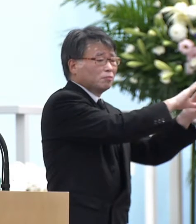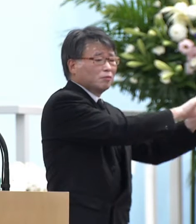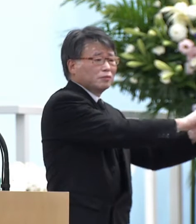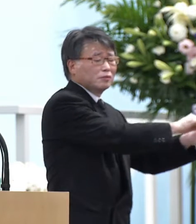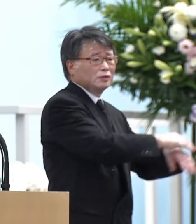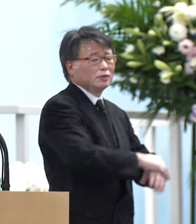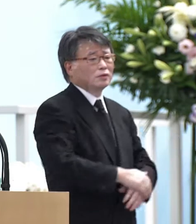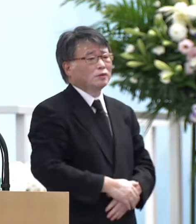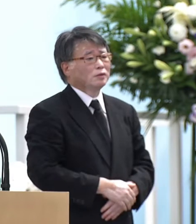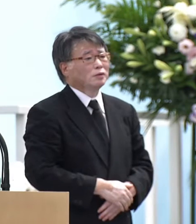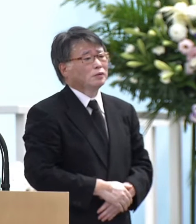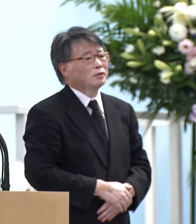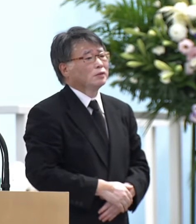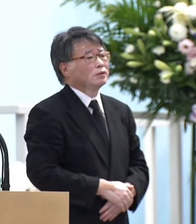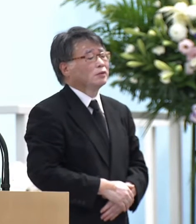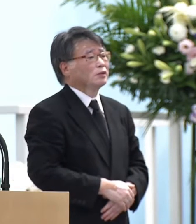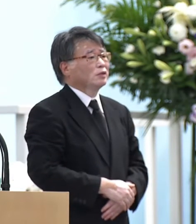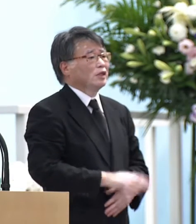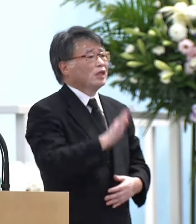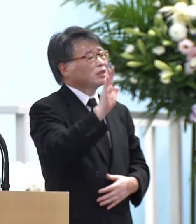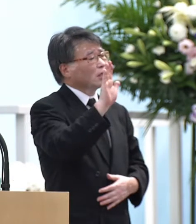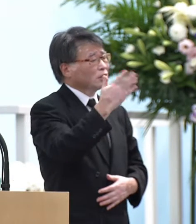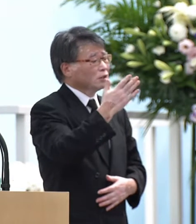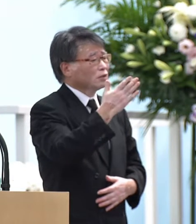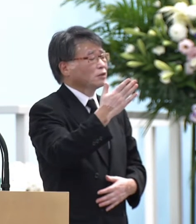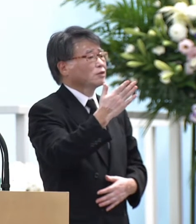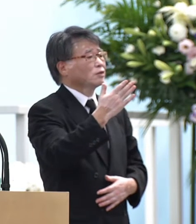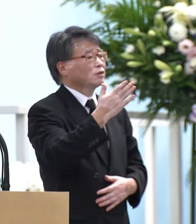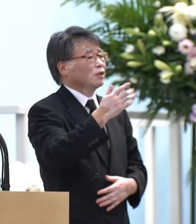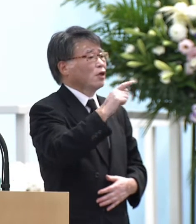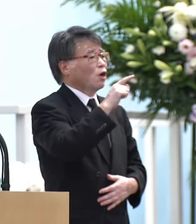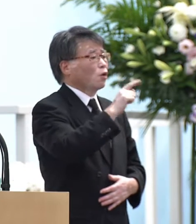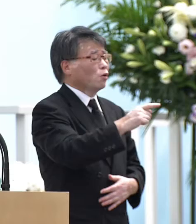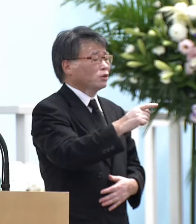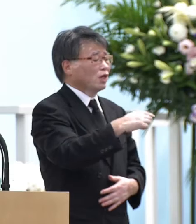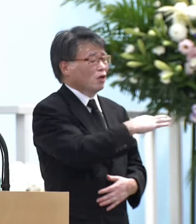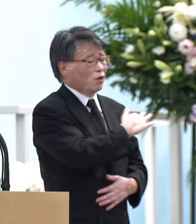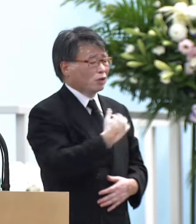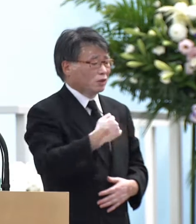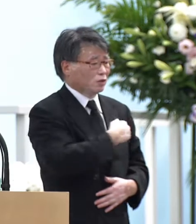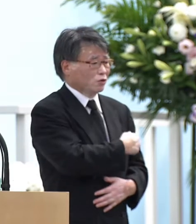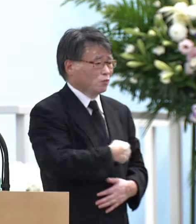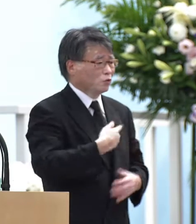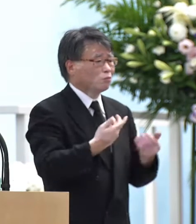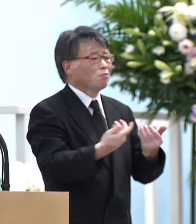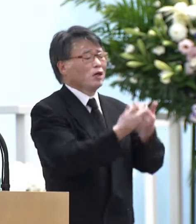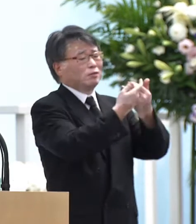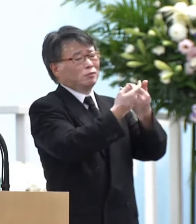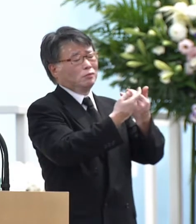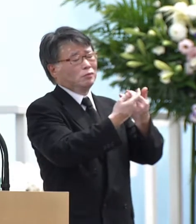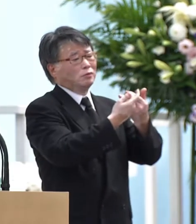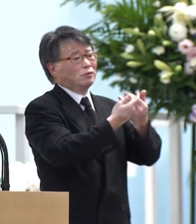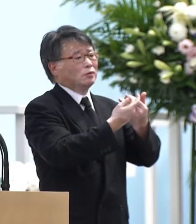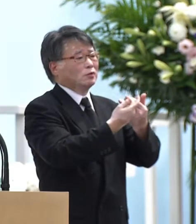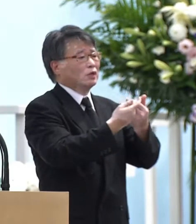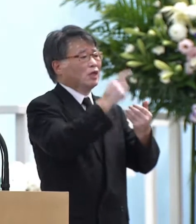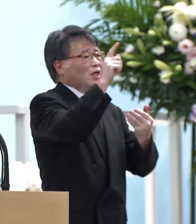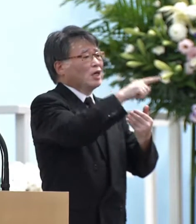make Nagasaki the last place on Earth to suffer a nuclear attack. However, the existence